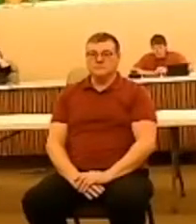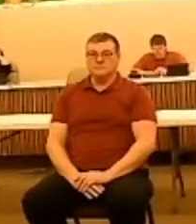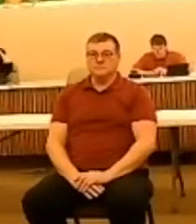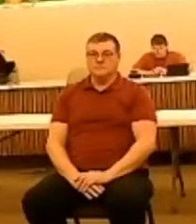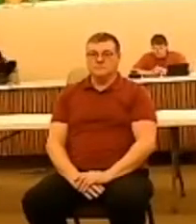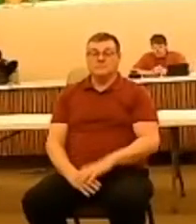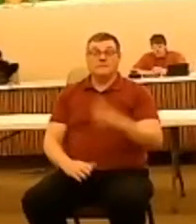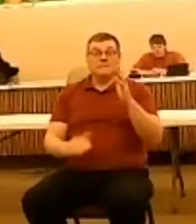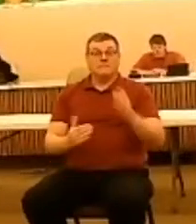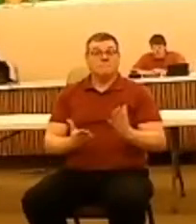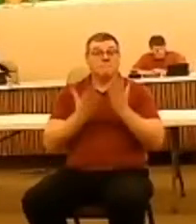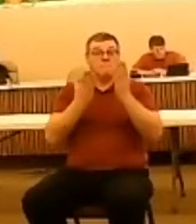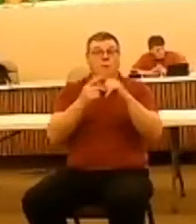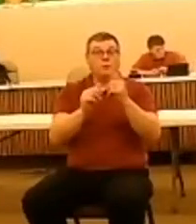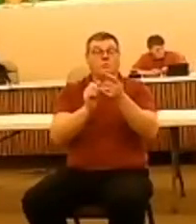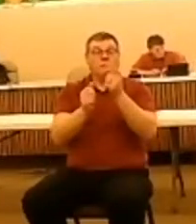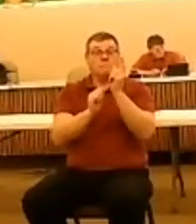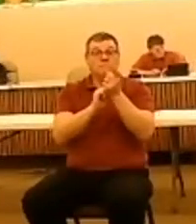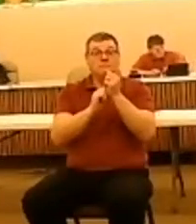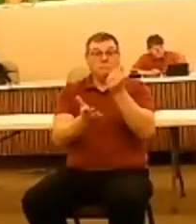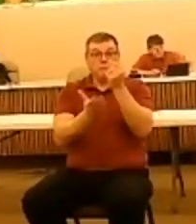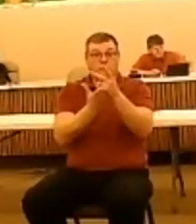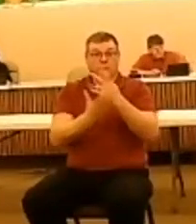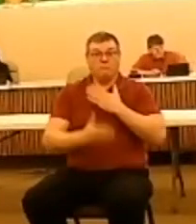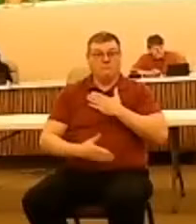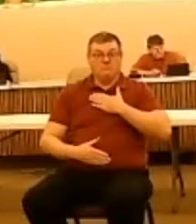Can I get a motion to approve the minutes?